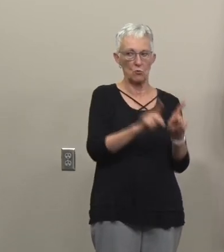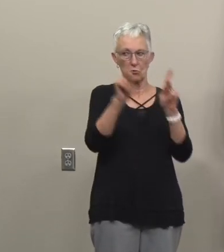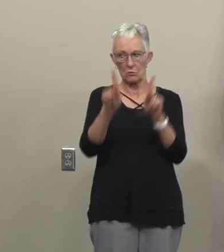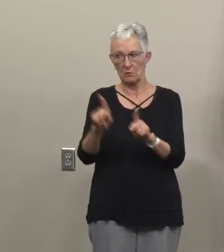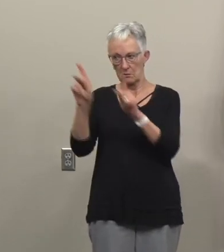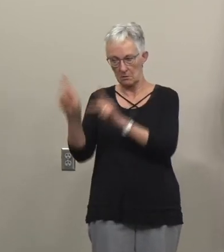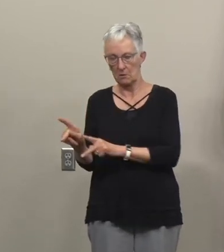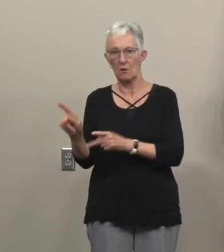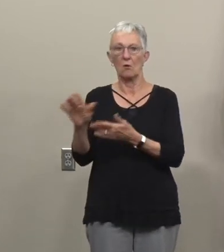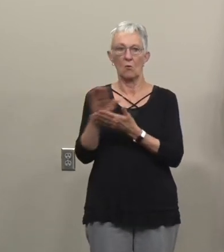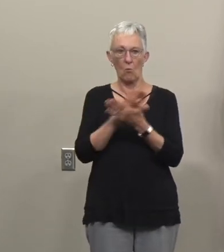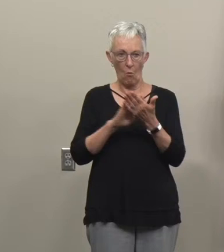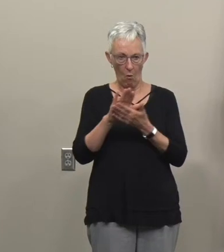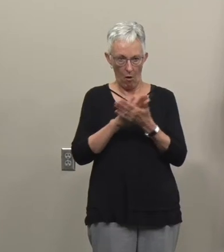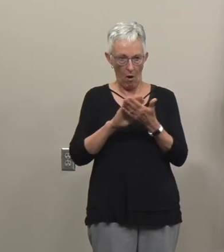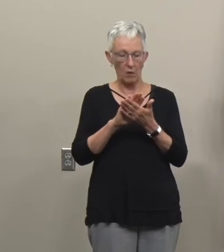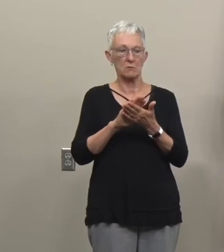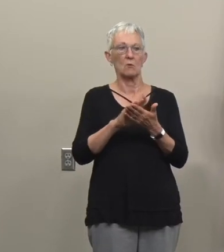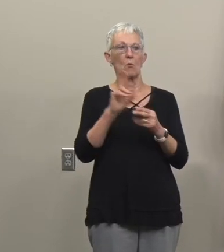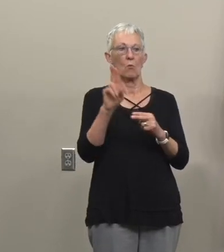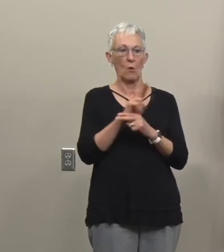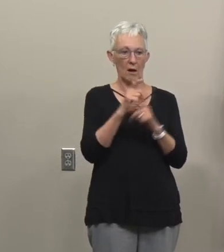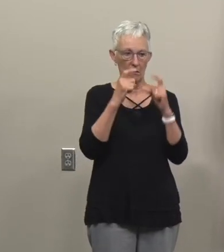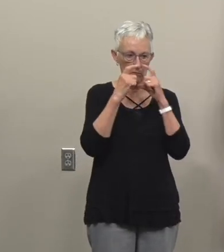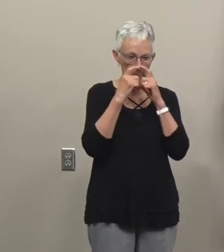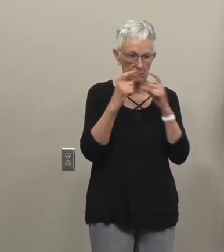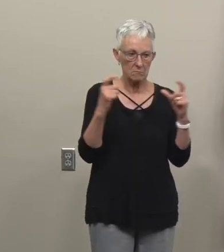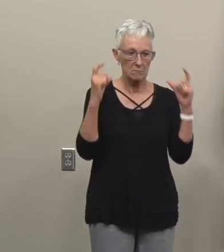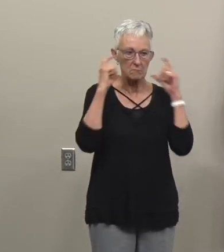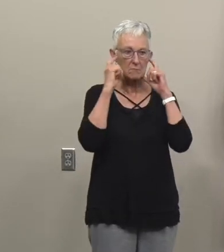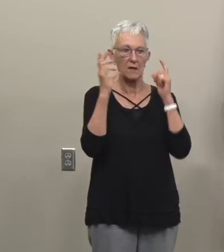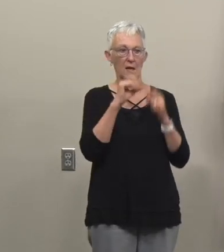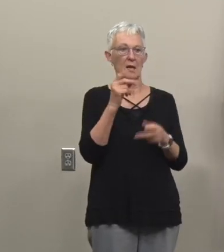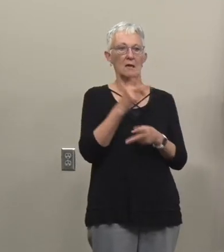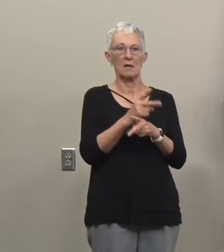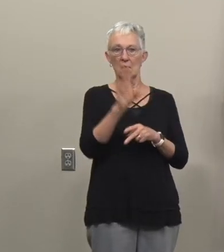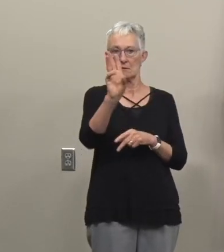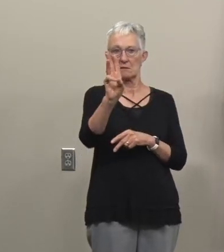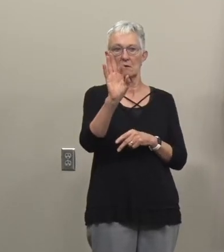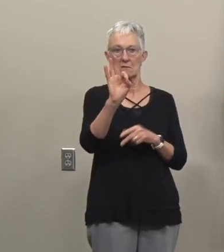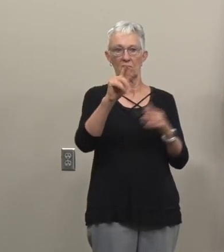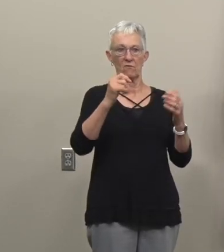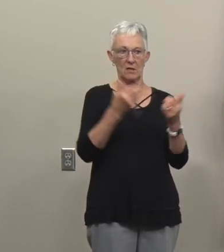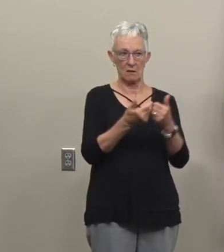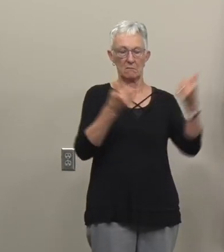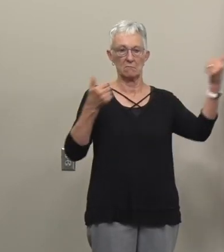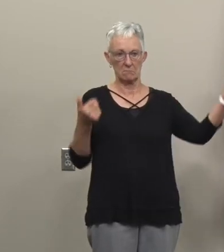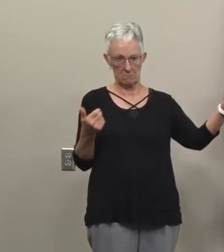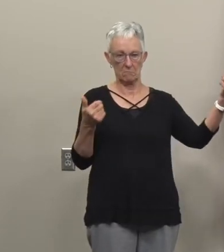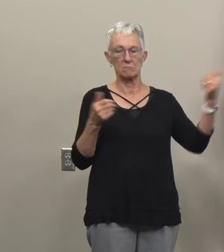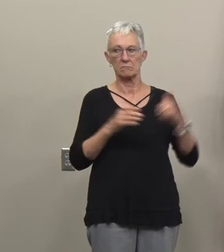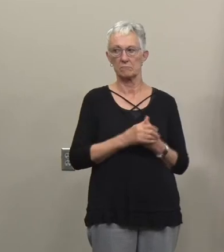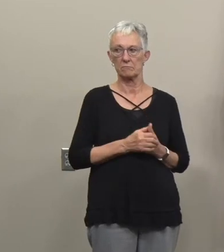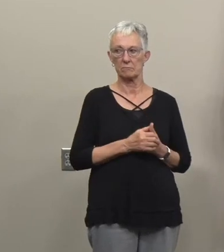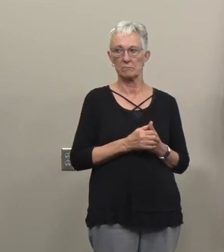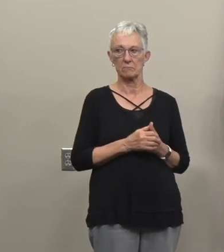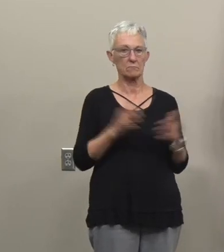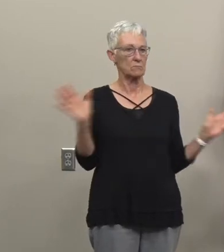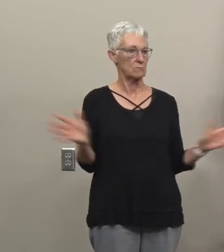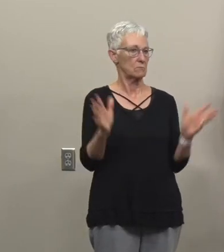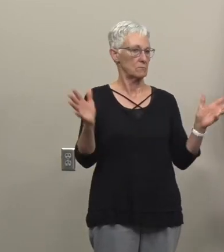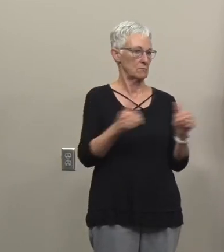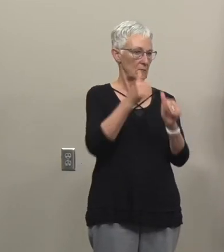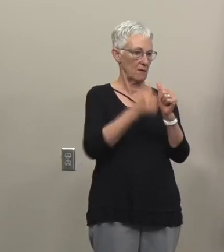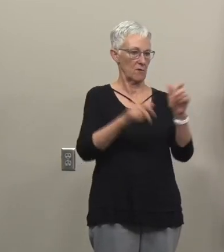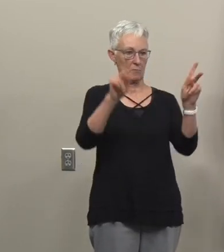our hands, wear a face mask, and keep 6 feet of physical distance between ourselves and others. We encourage everyone to